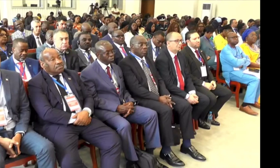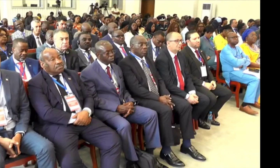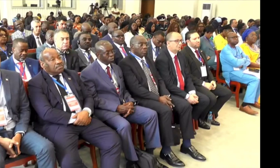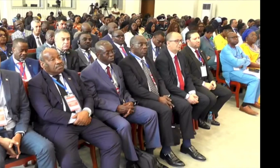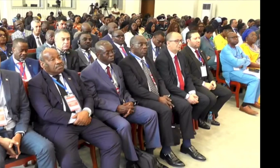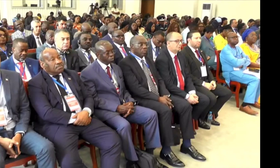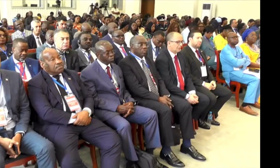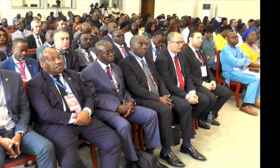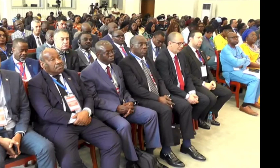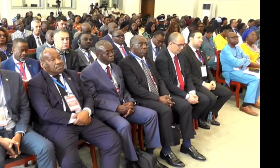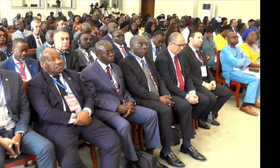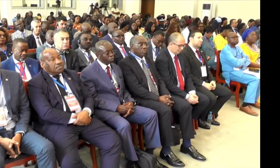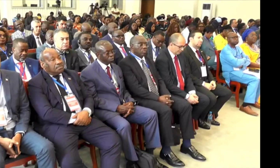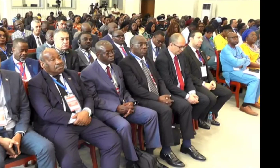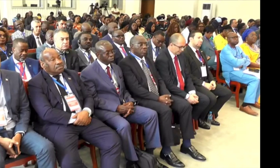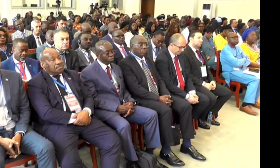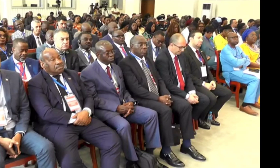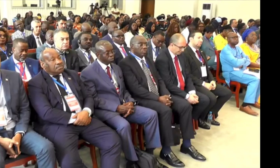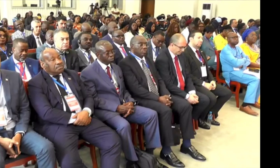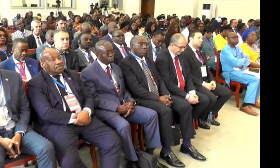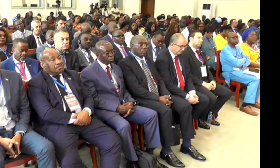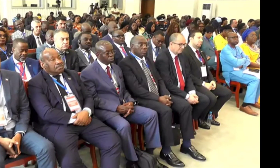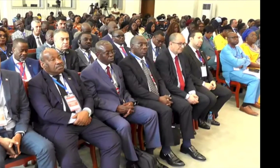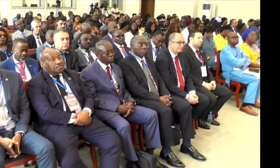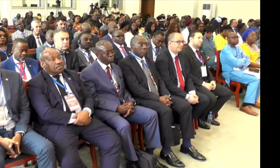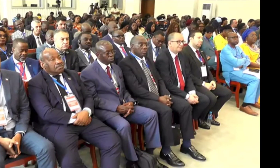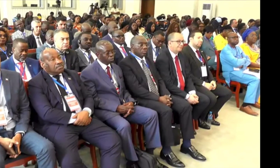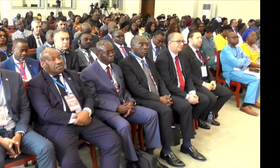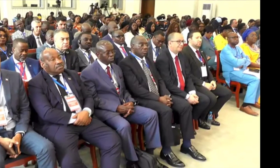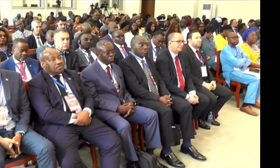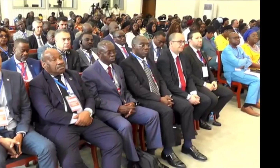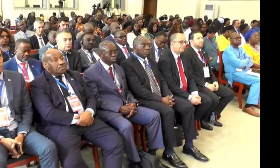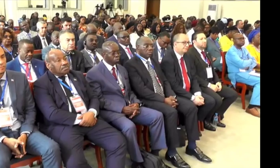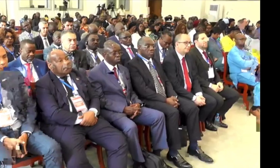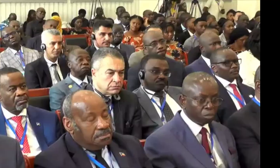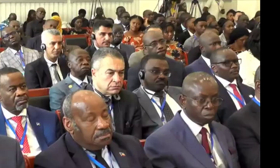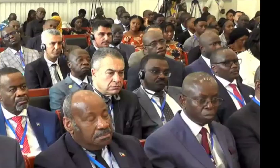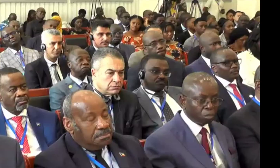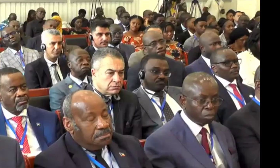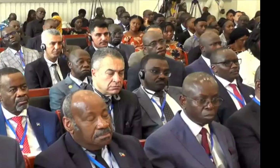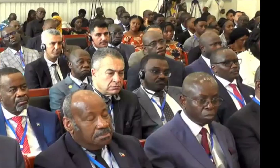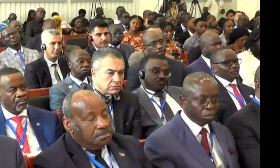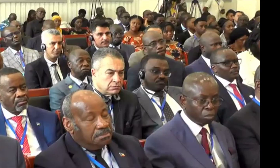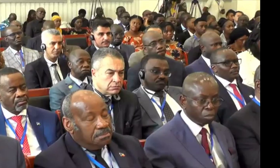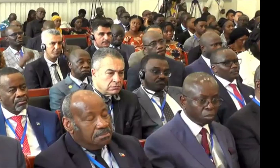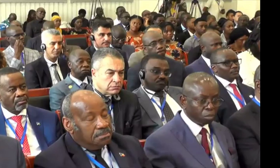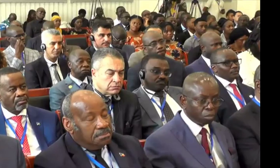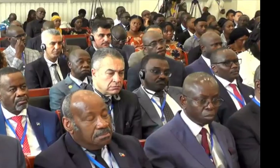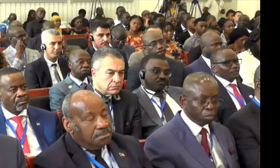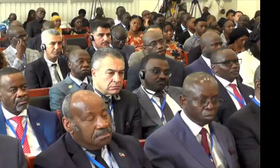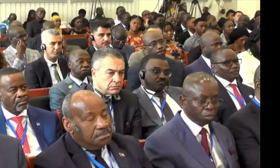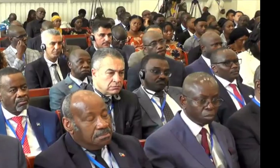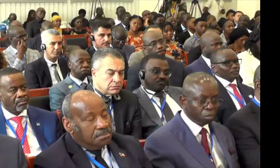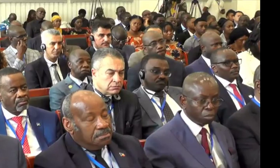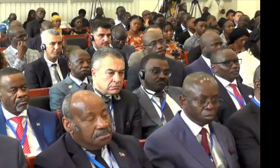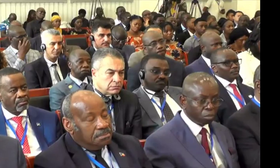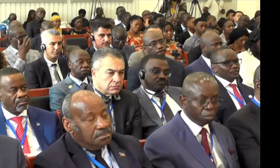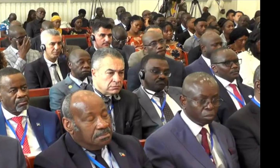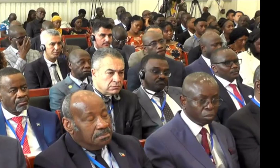countries and with other countries in the world. Excellency, for us to come up with a